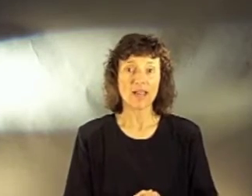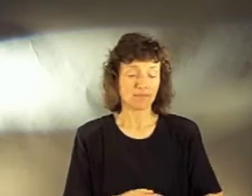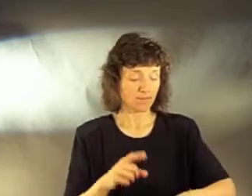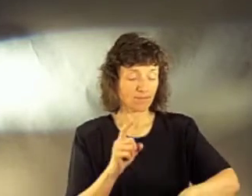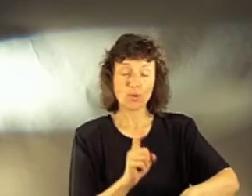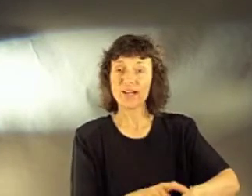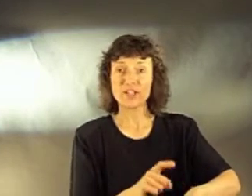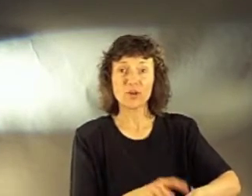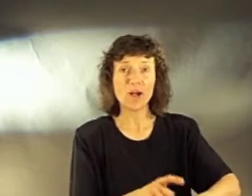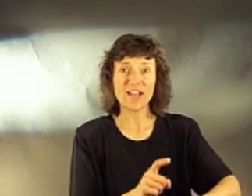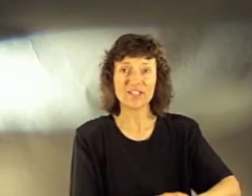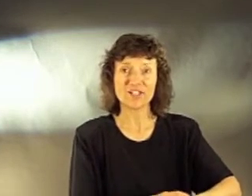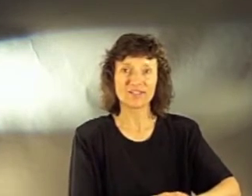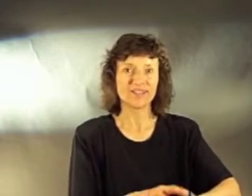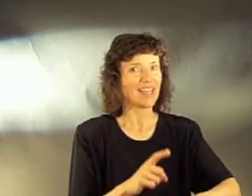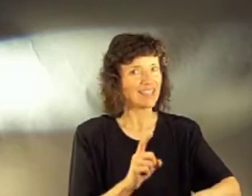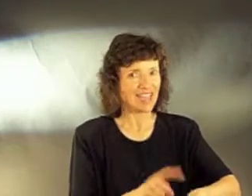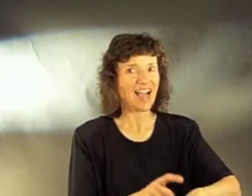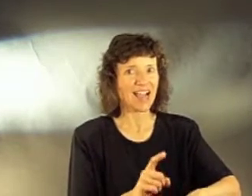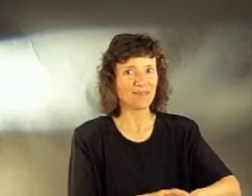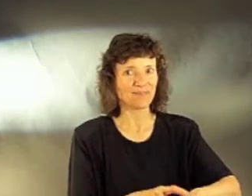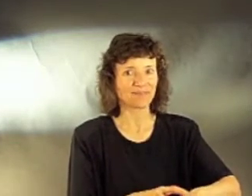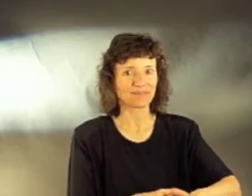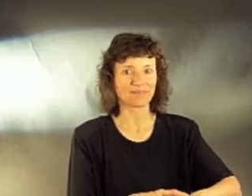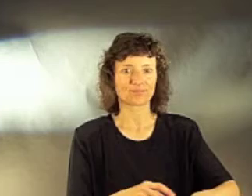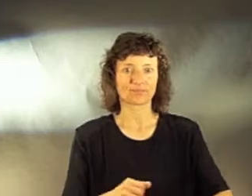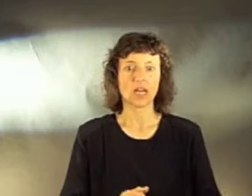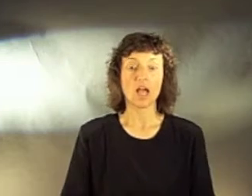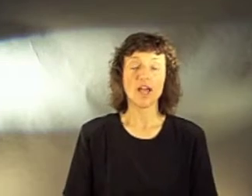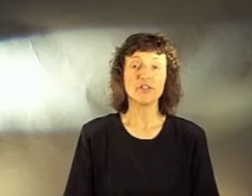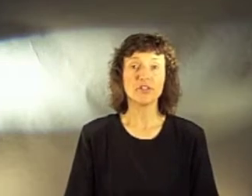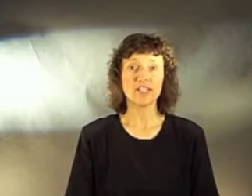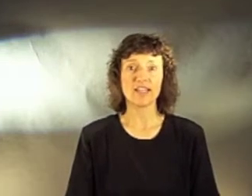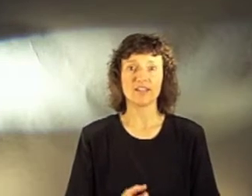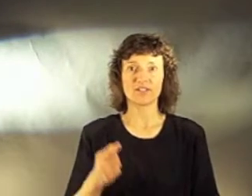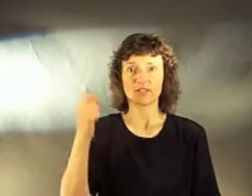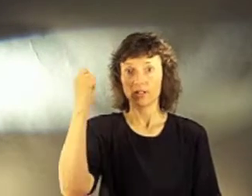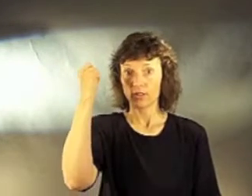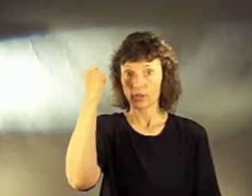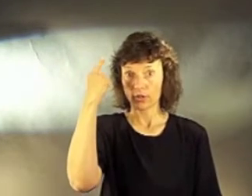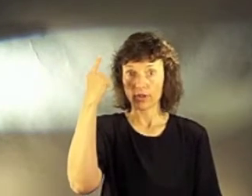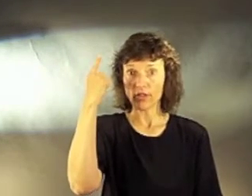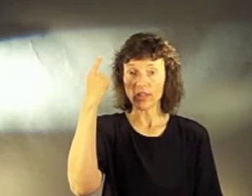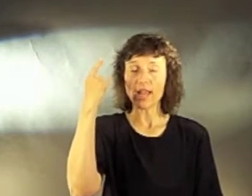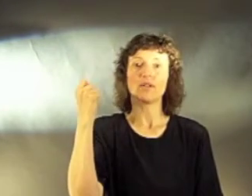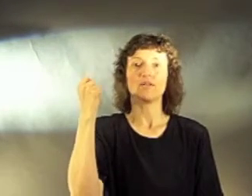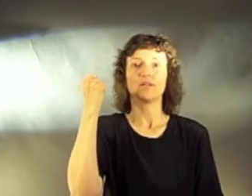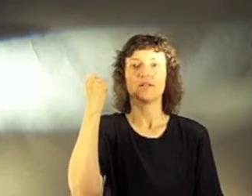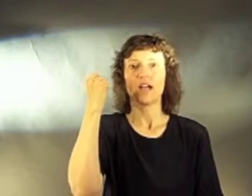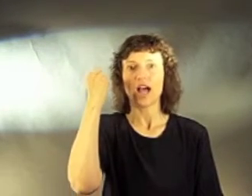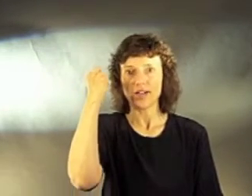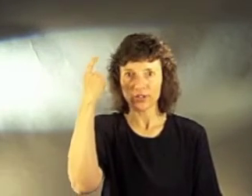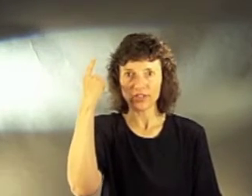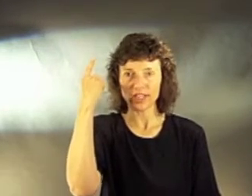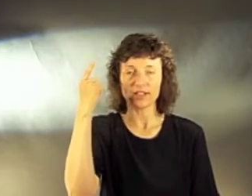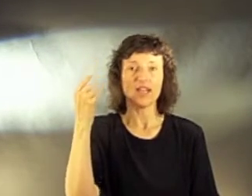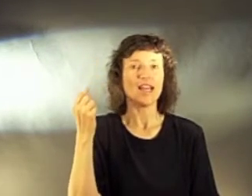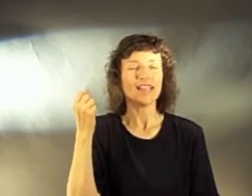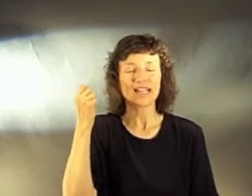Time. Point to your watch. Time. Understand. Turn on the light bulb. Understand. It's like